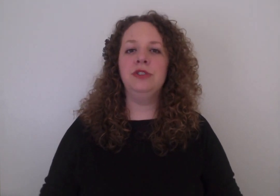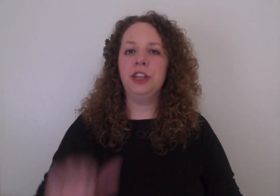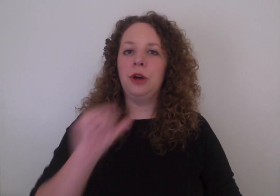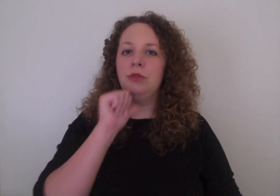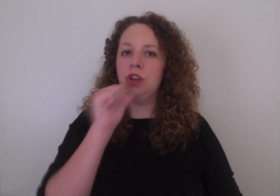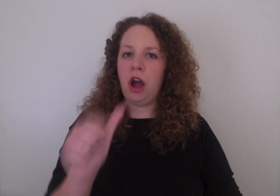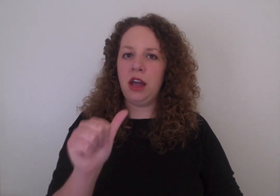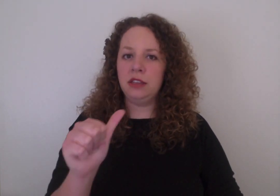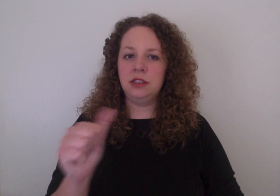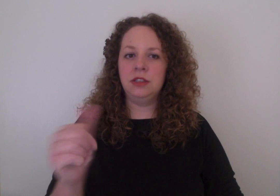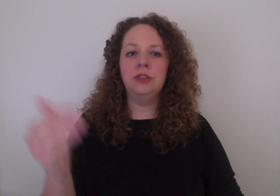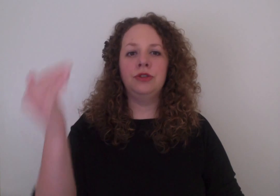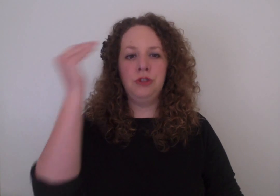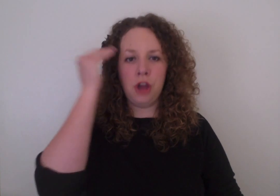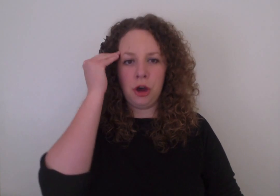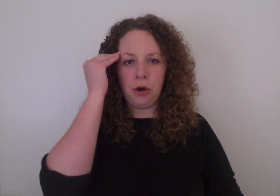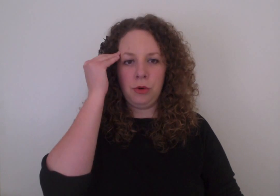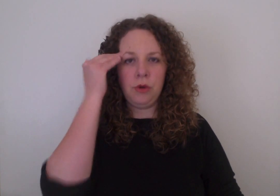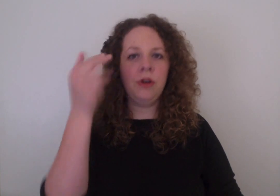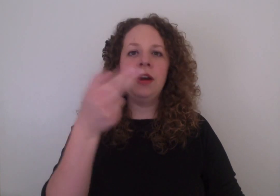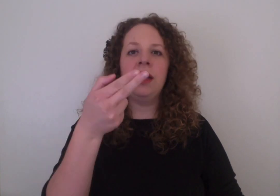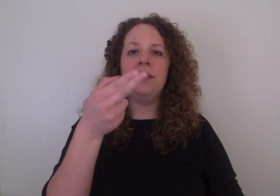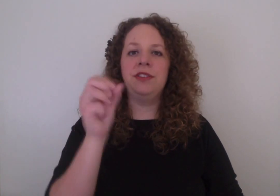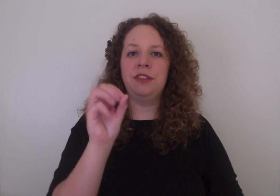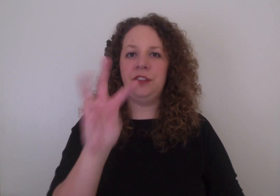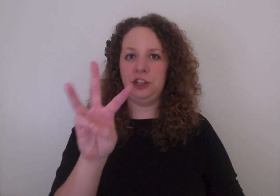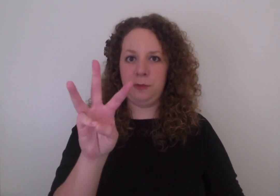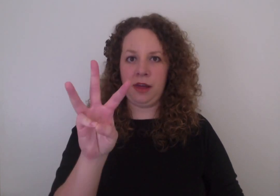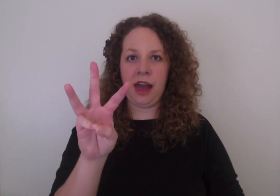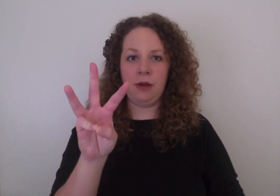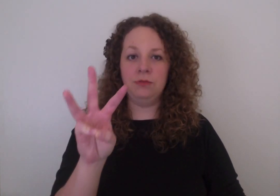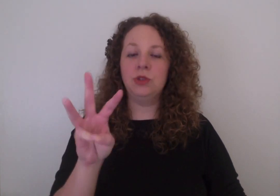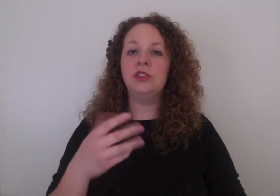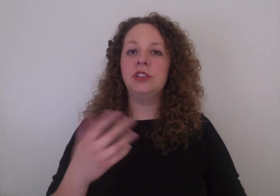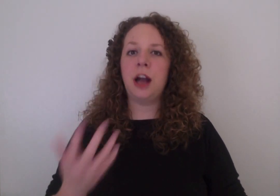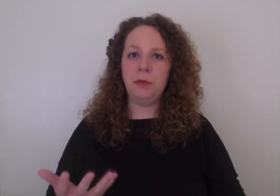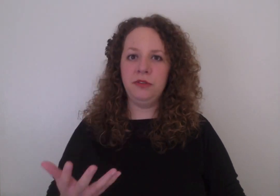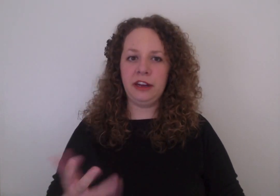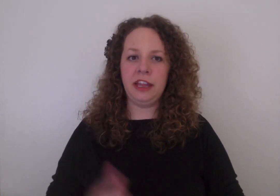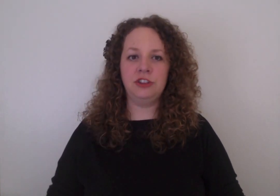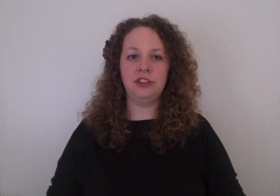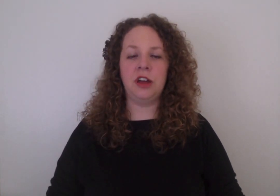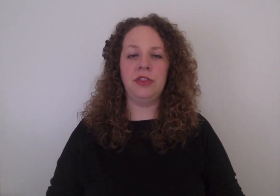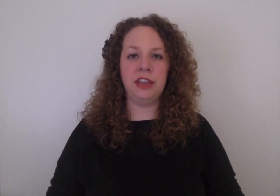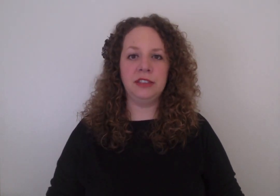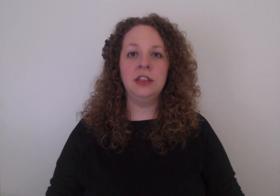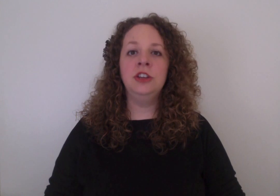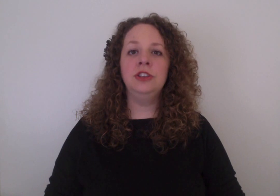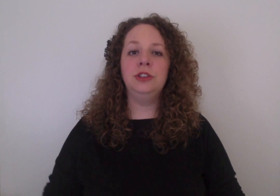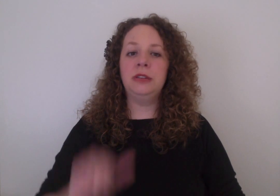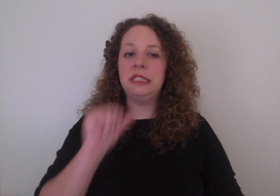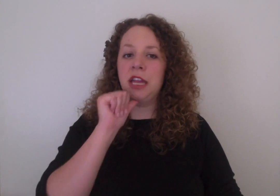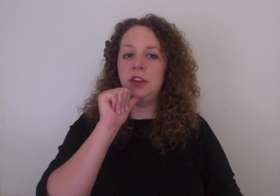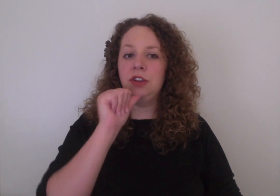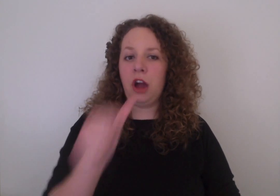go not, no, and then they fingerspell how. So there's a couple variations on this. So you can sign